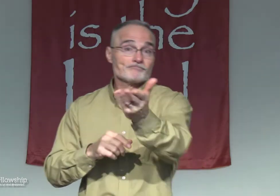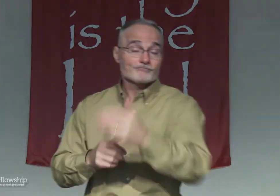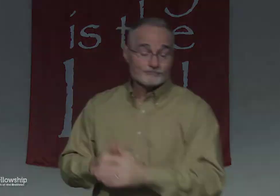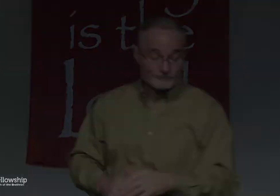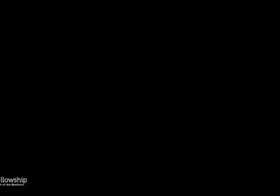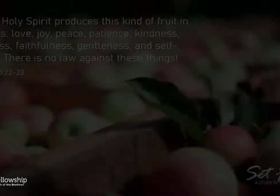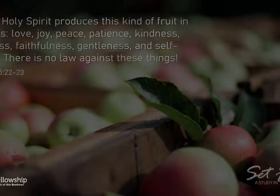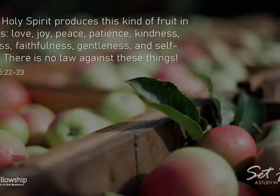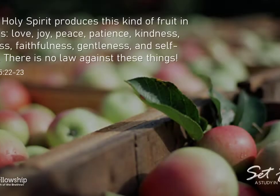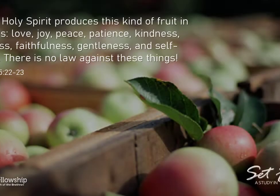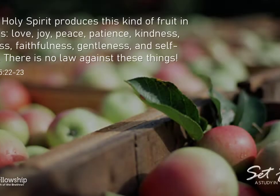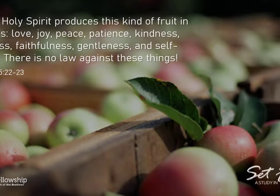Take a look.